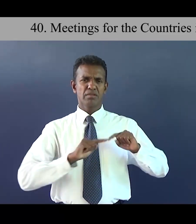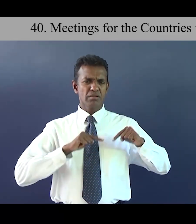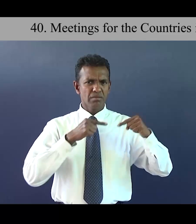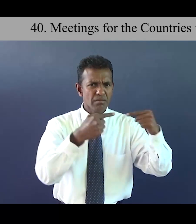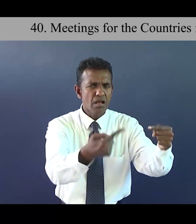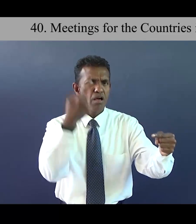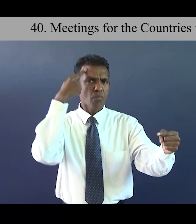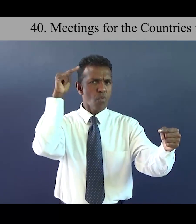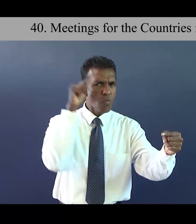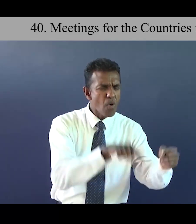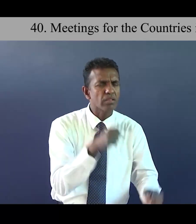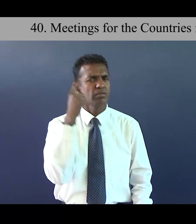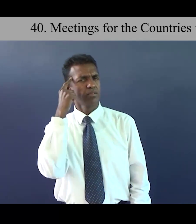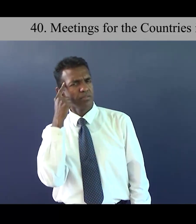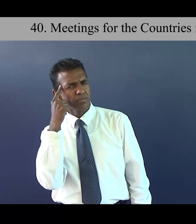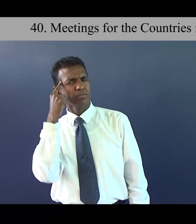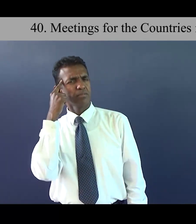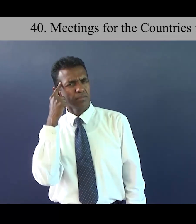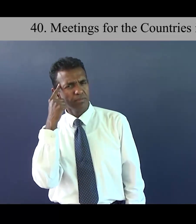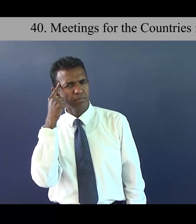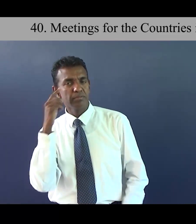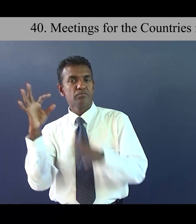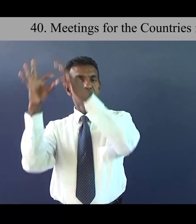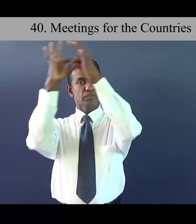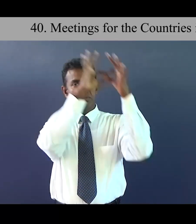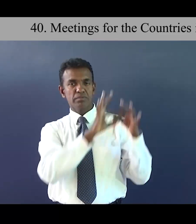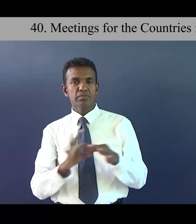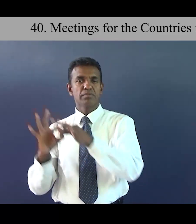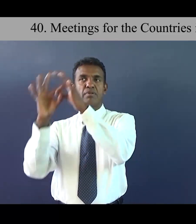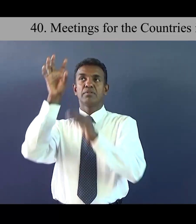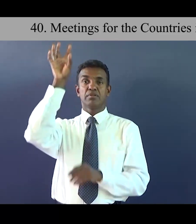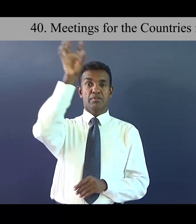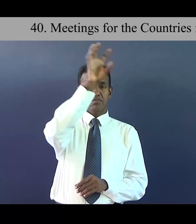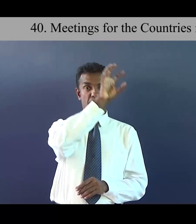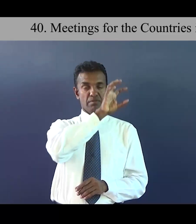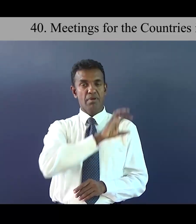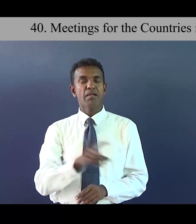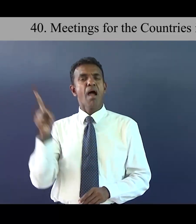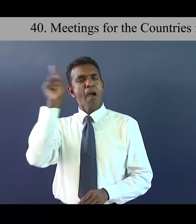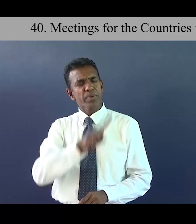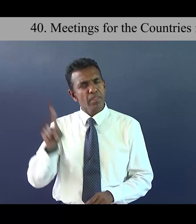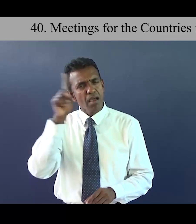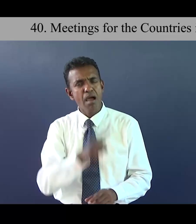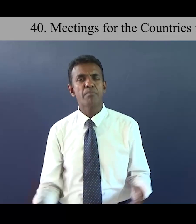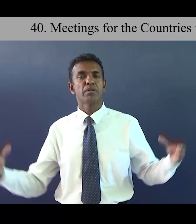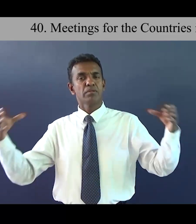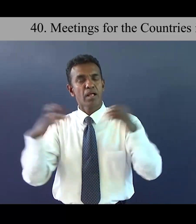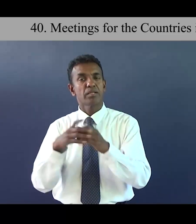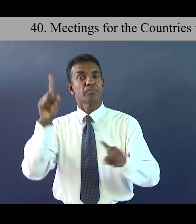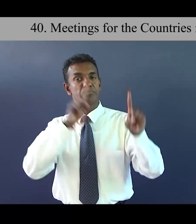the work of this agreement. The first meeting will be no later than 6